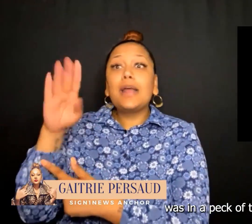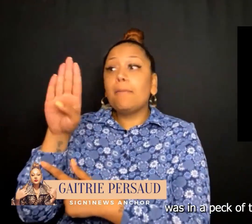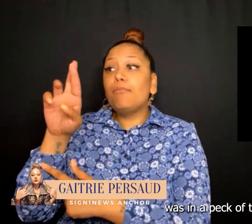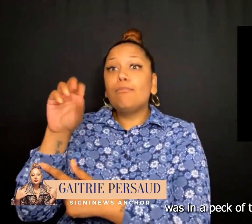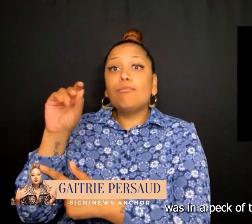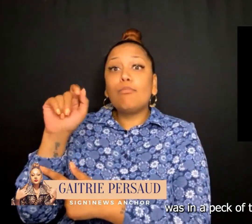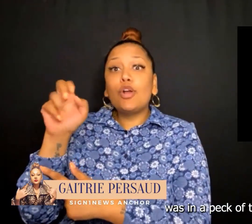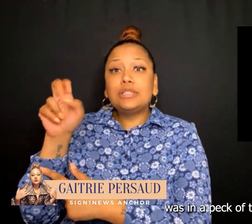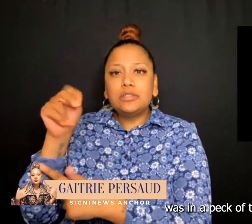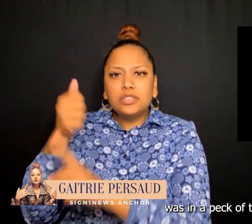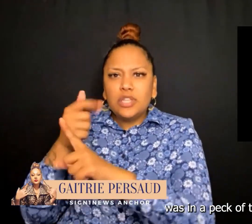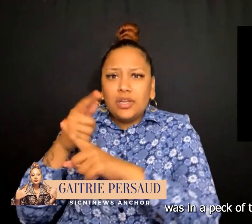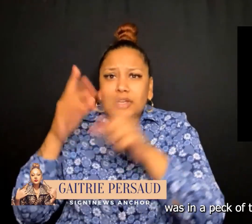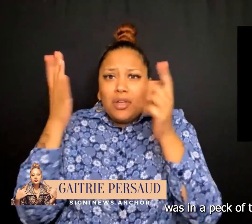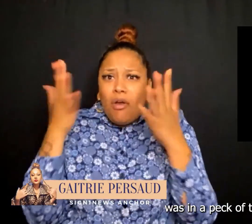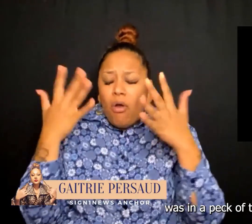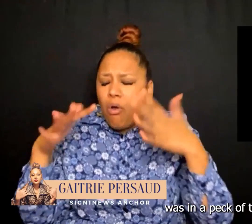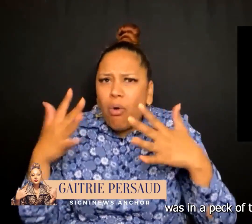of trouble